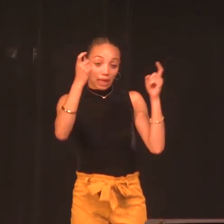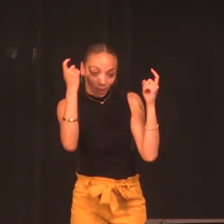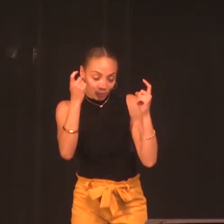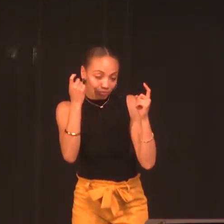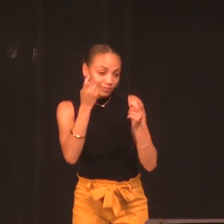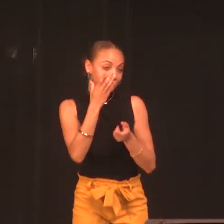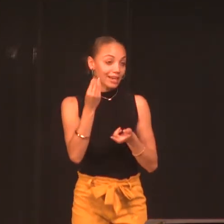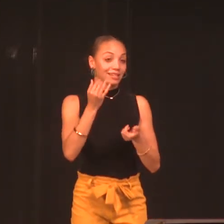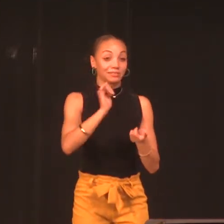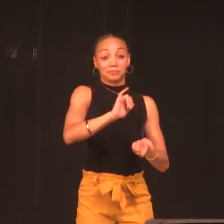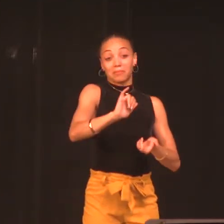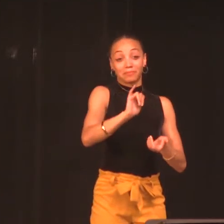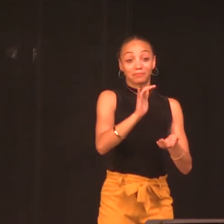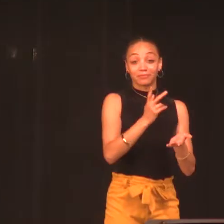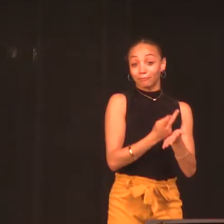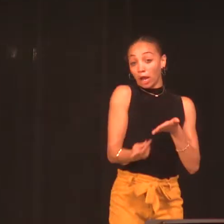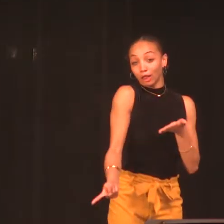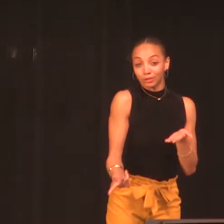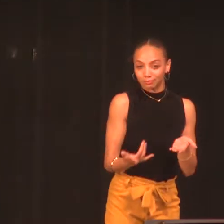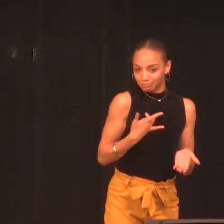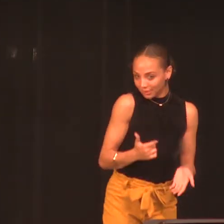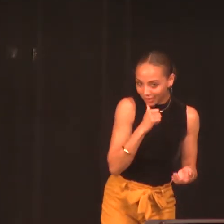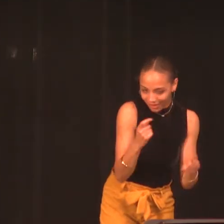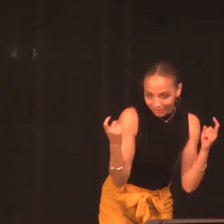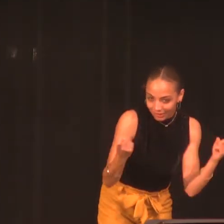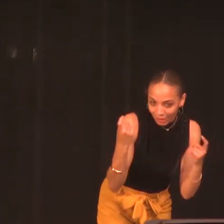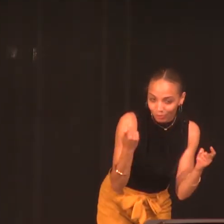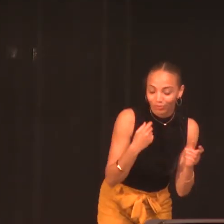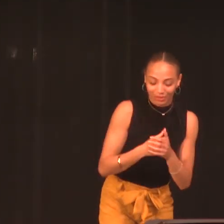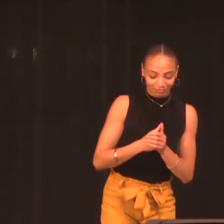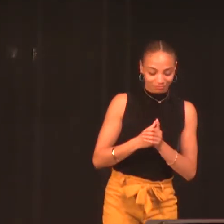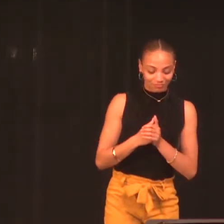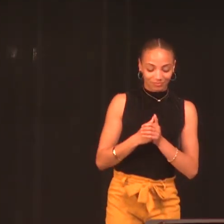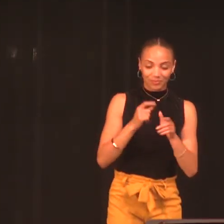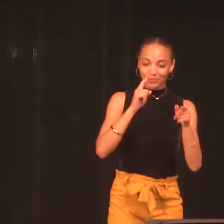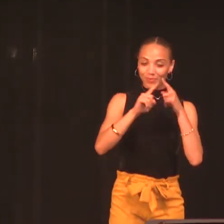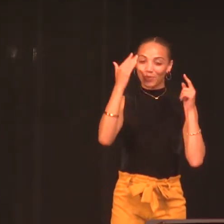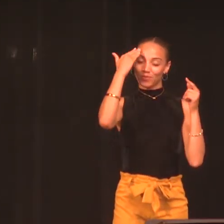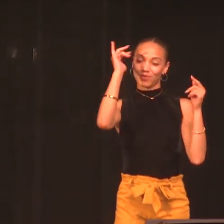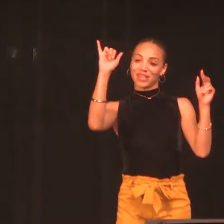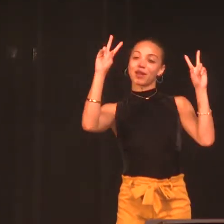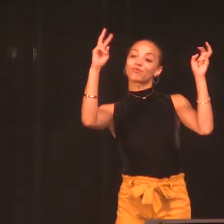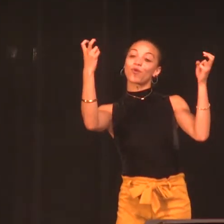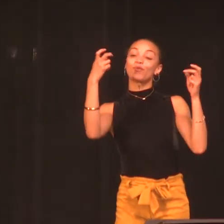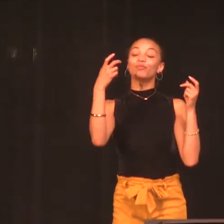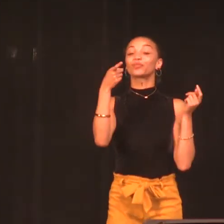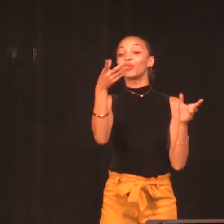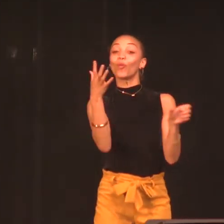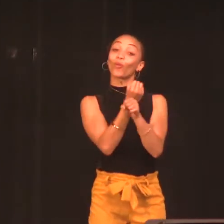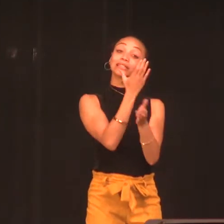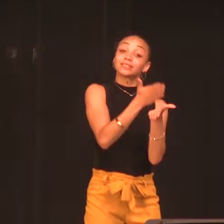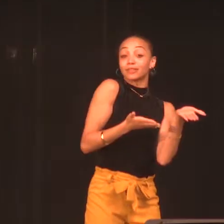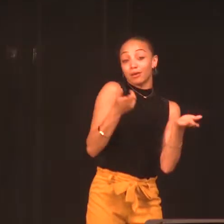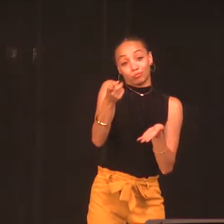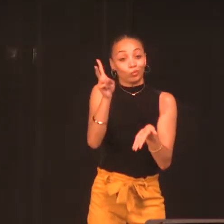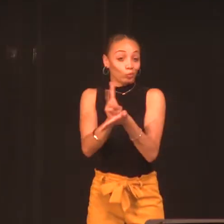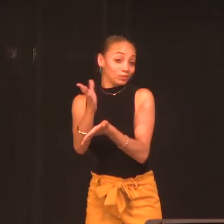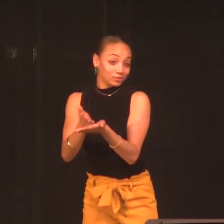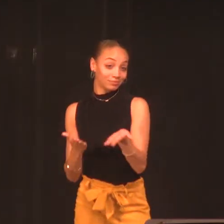Your wins may not always be celebrated, and your failures may not be celebrated either. You know that